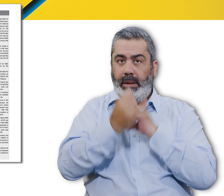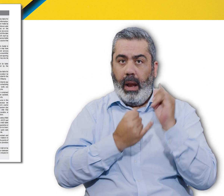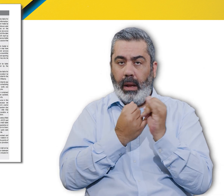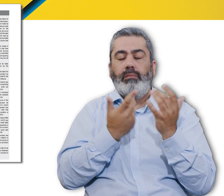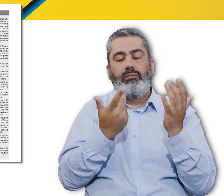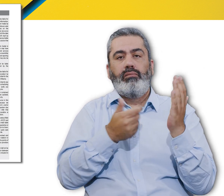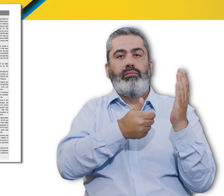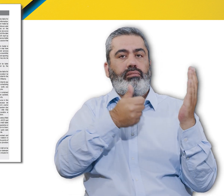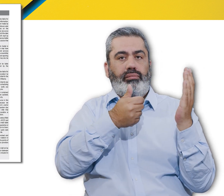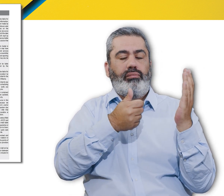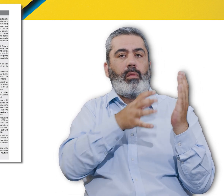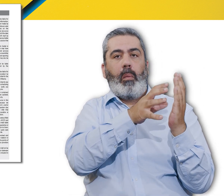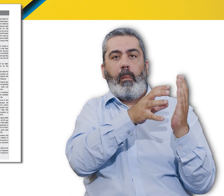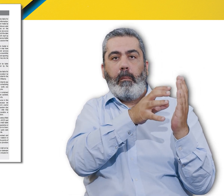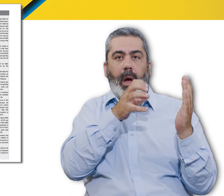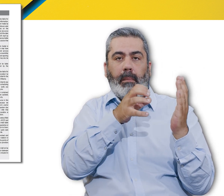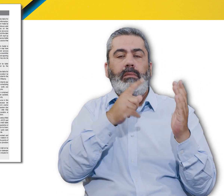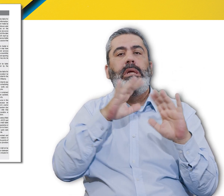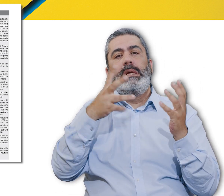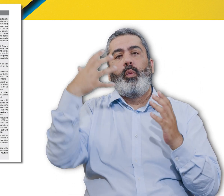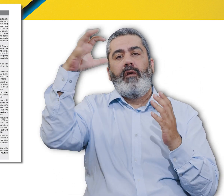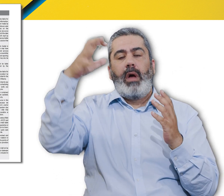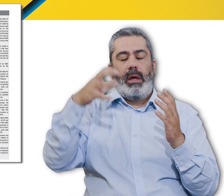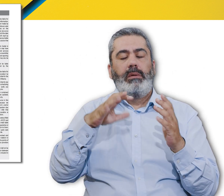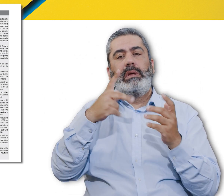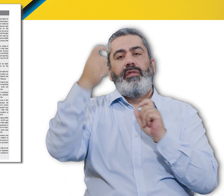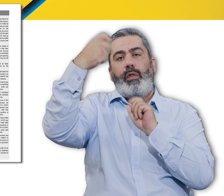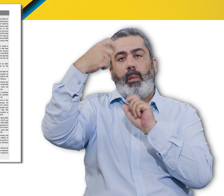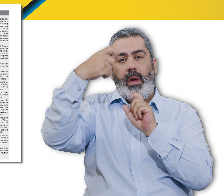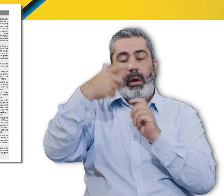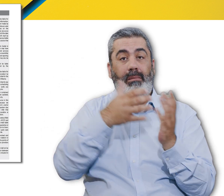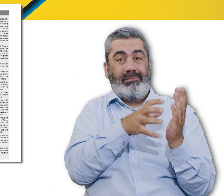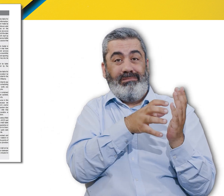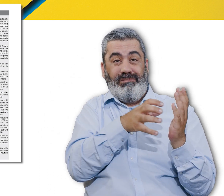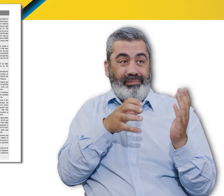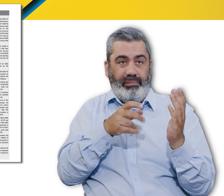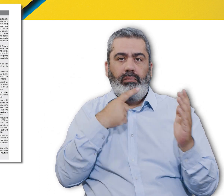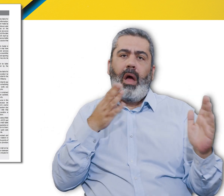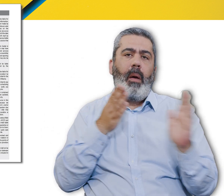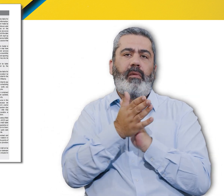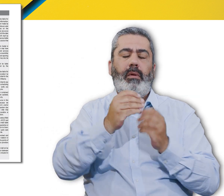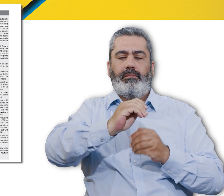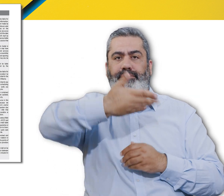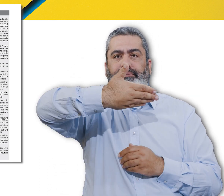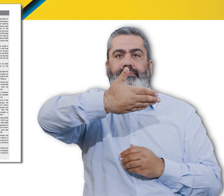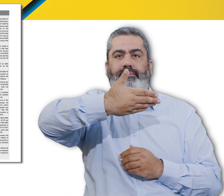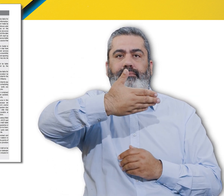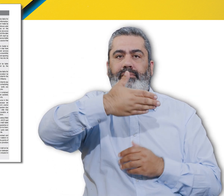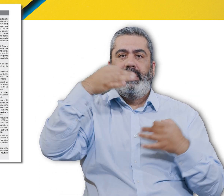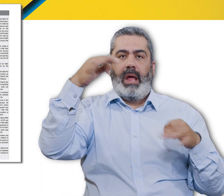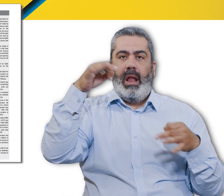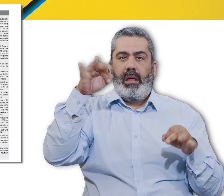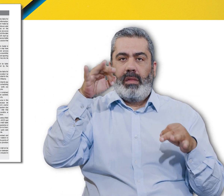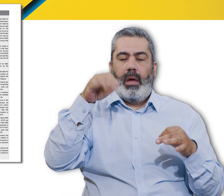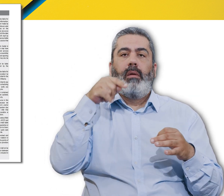device's camera for quick access to web addresses without having to type or remember each web address. So, for example,